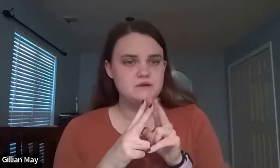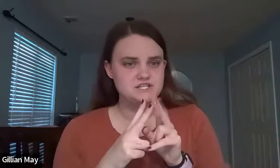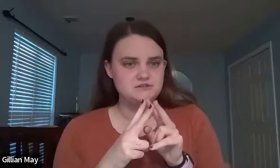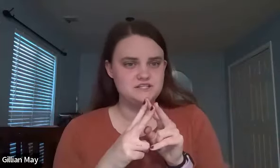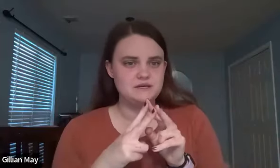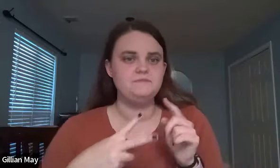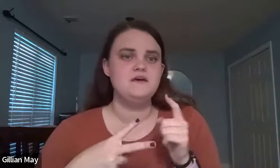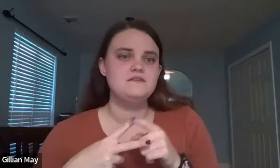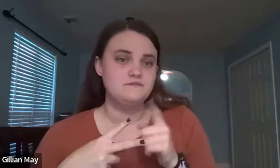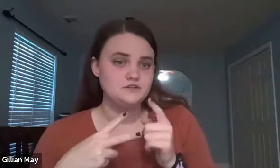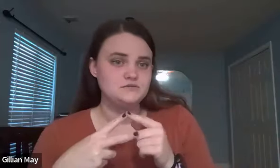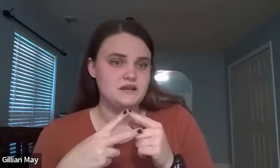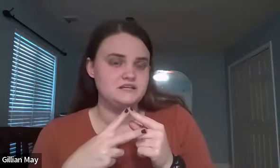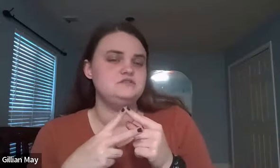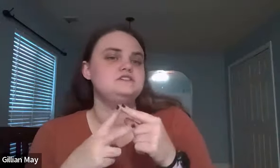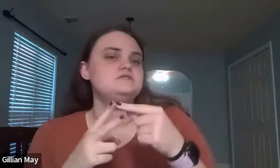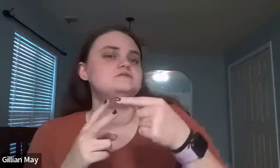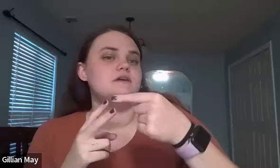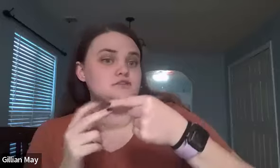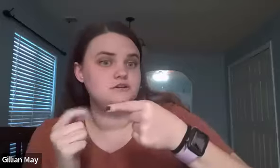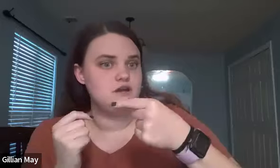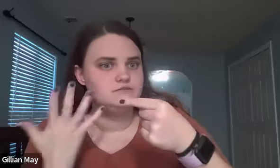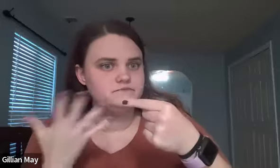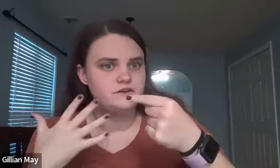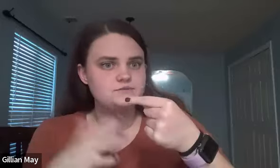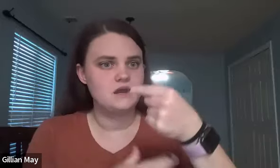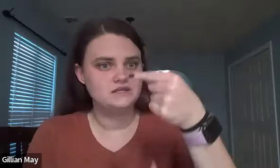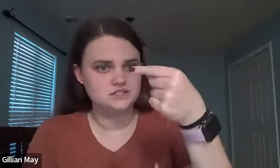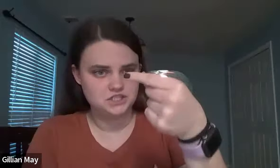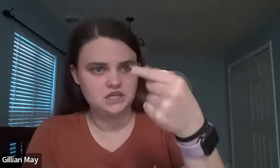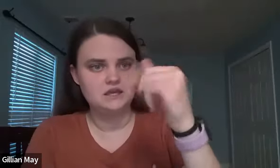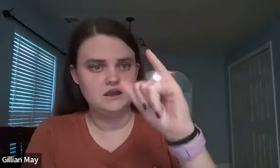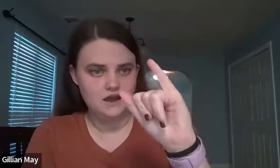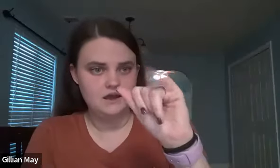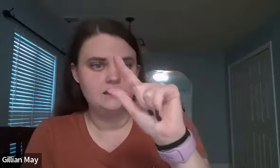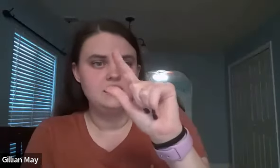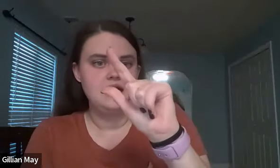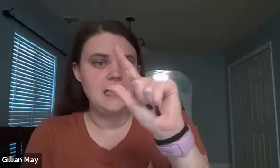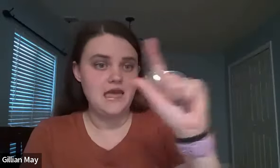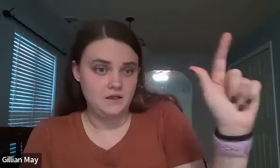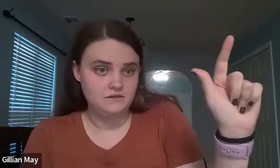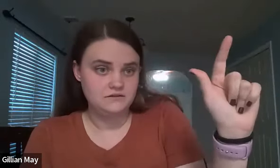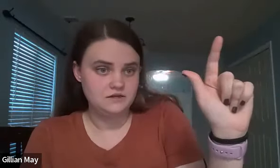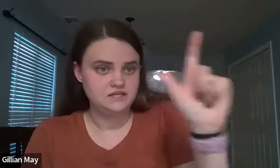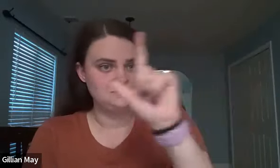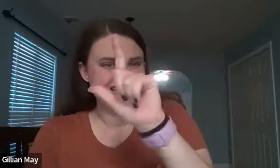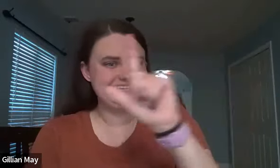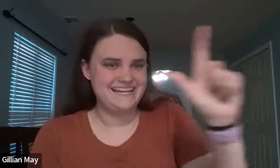ways you can do it. The first way is you can do, so like I'll show you how you finger spell mine is Gil, is you slide